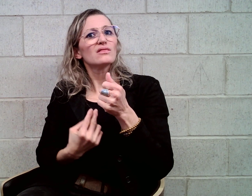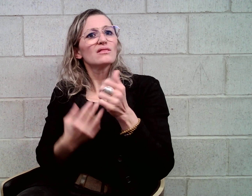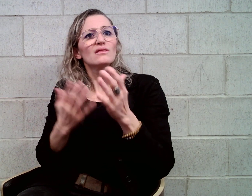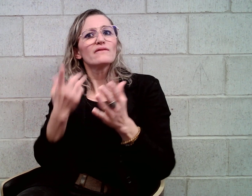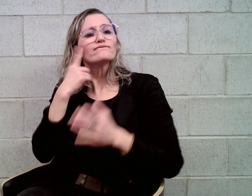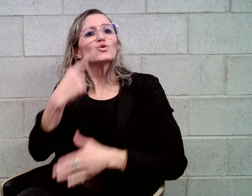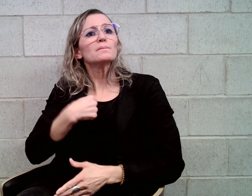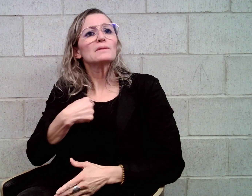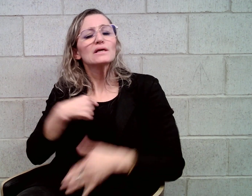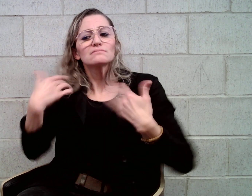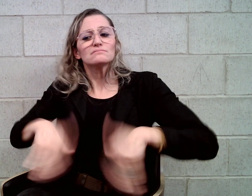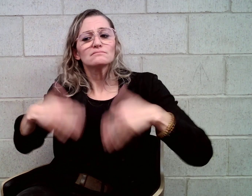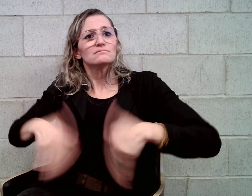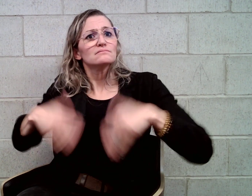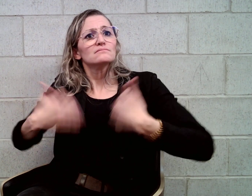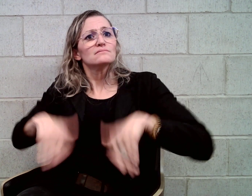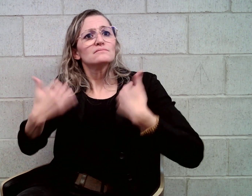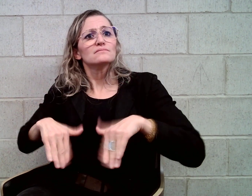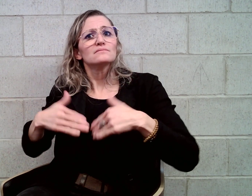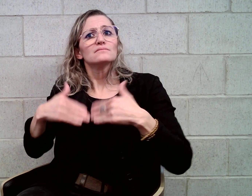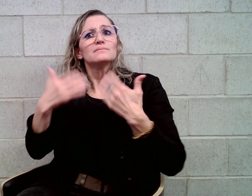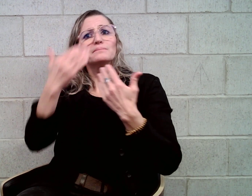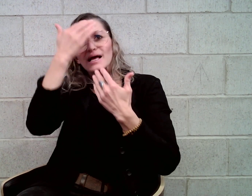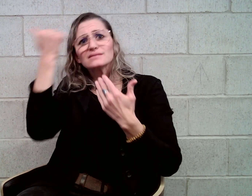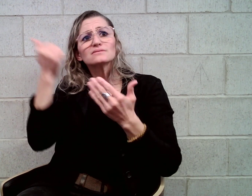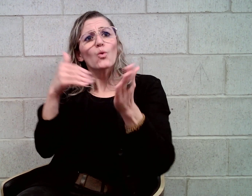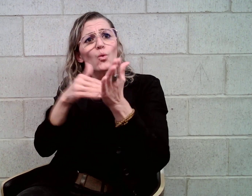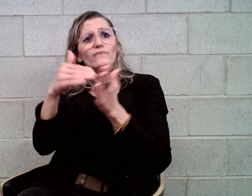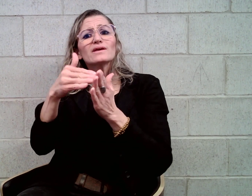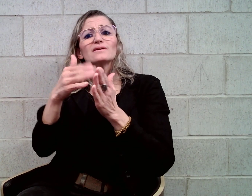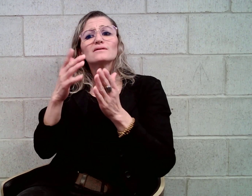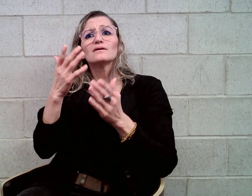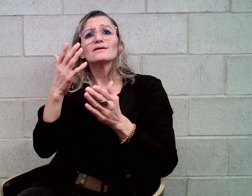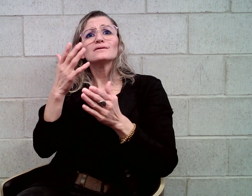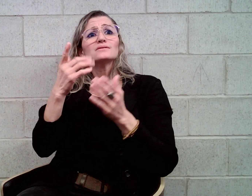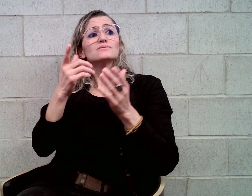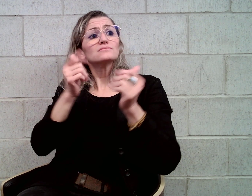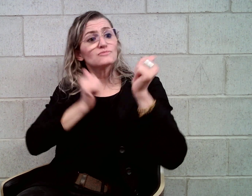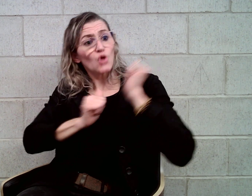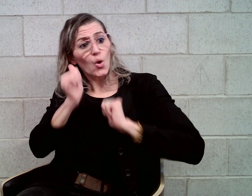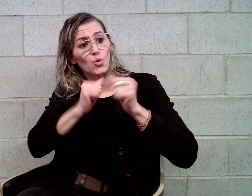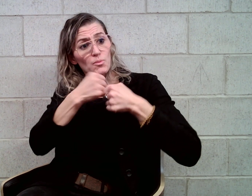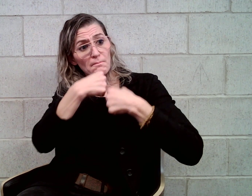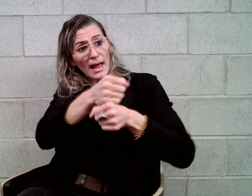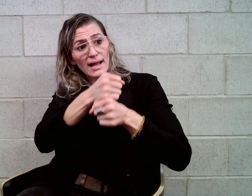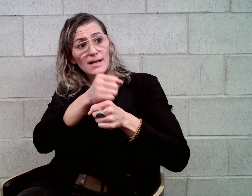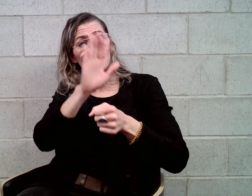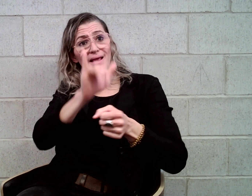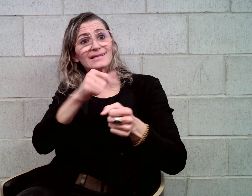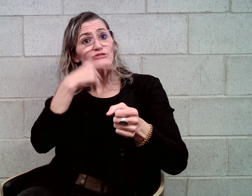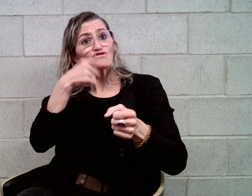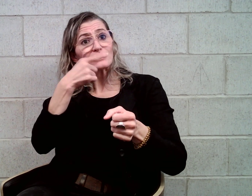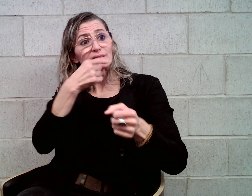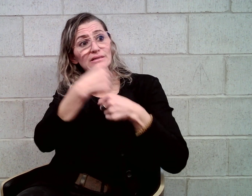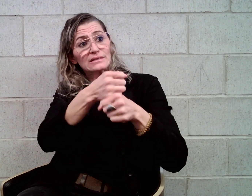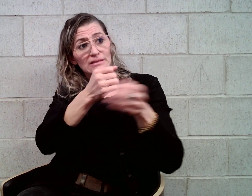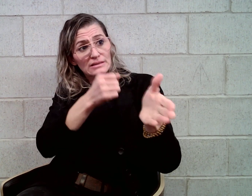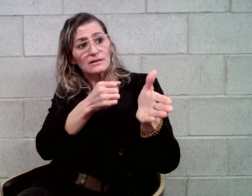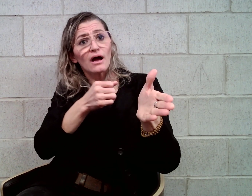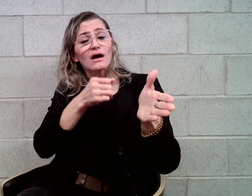what my favorite part of this show is that it is for both worlds. So many times productions